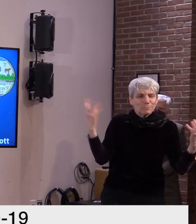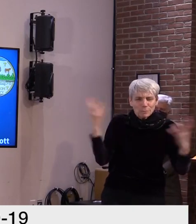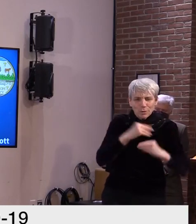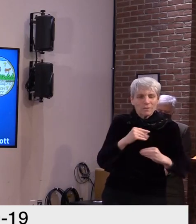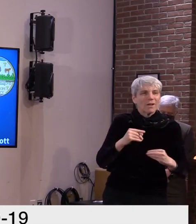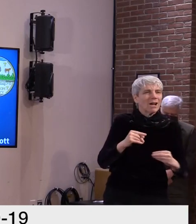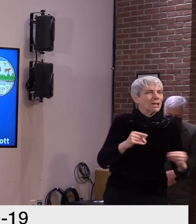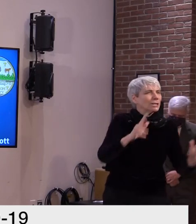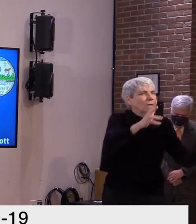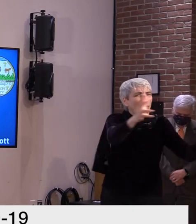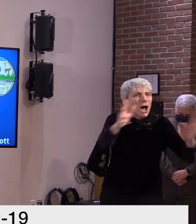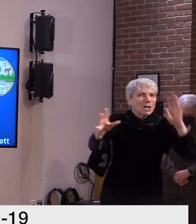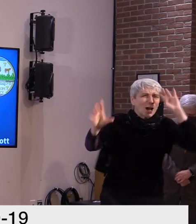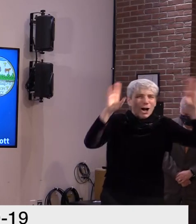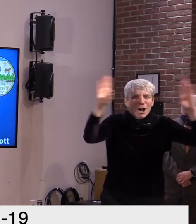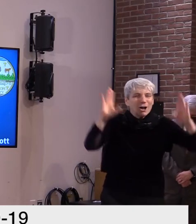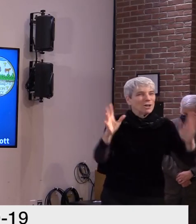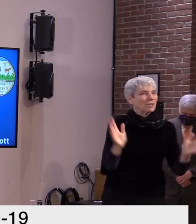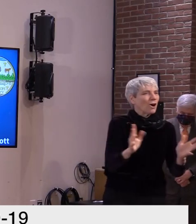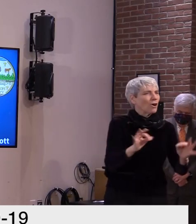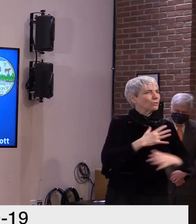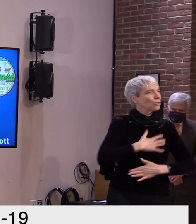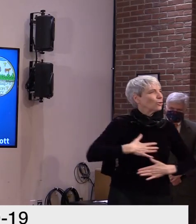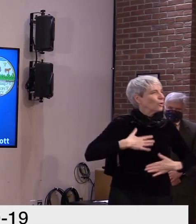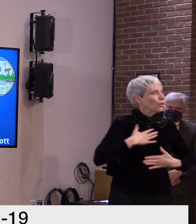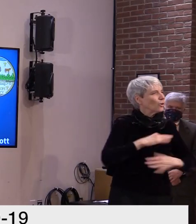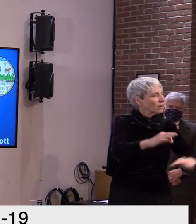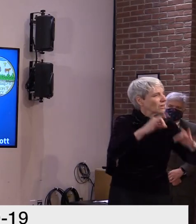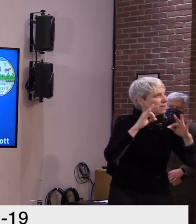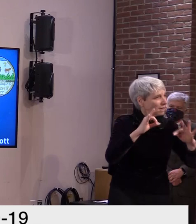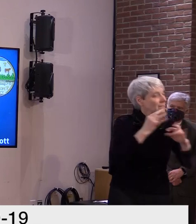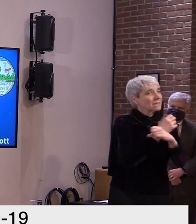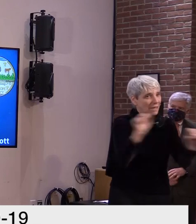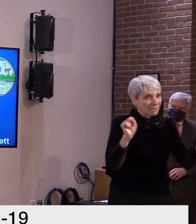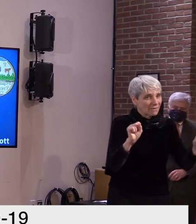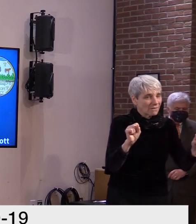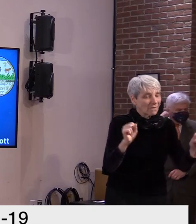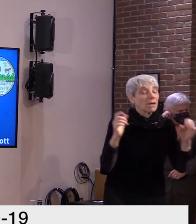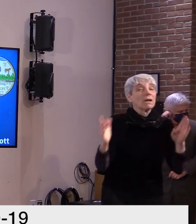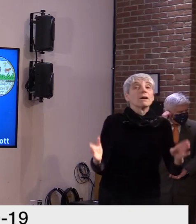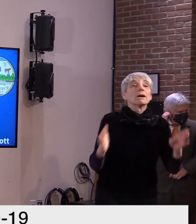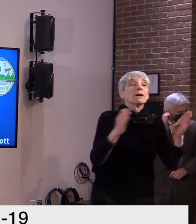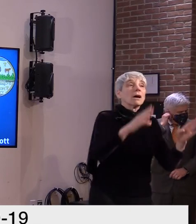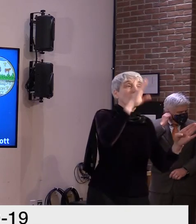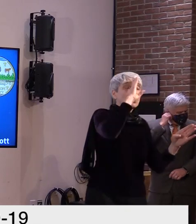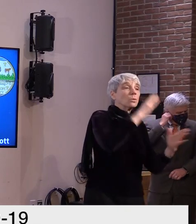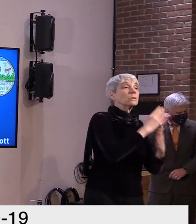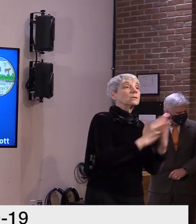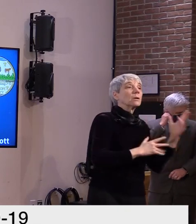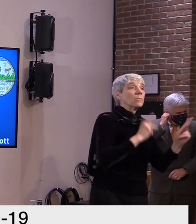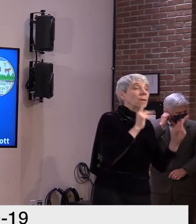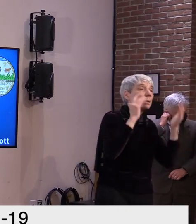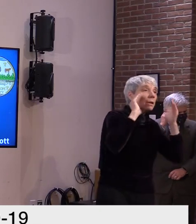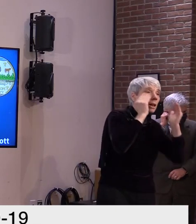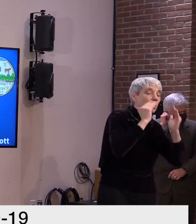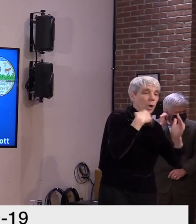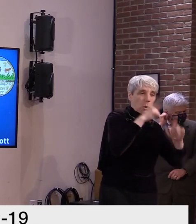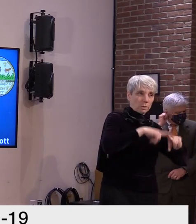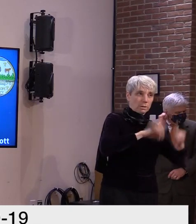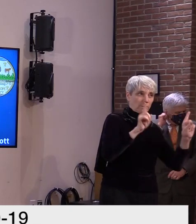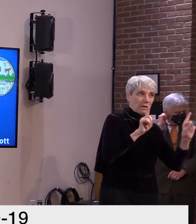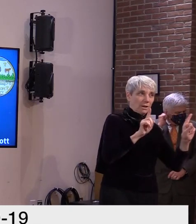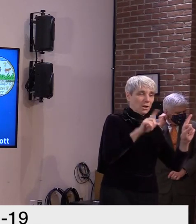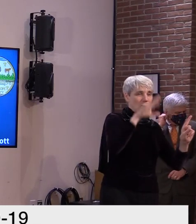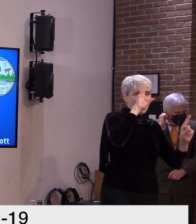connected. Now I also know that some people may have had different Halloween celebrations. Maybe what was supposed to be a